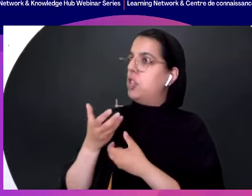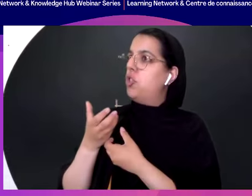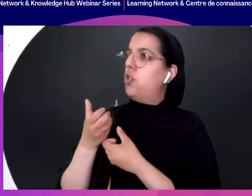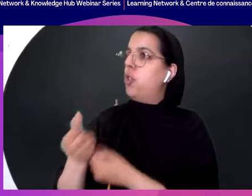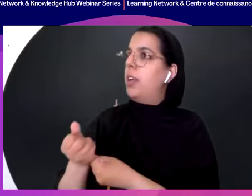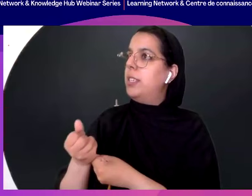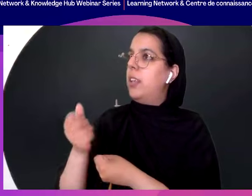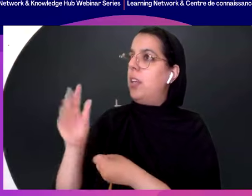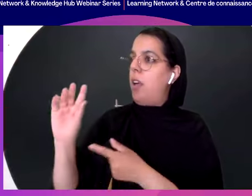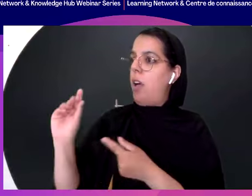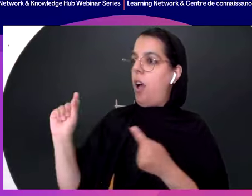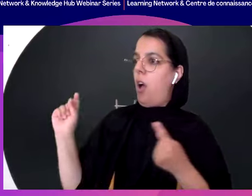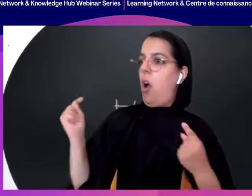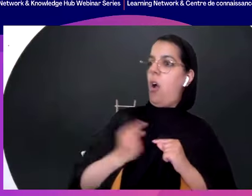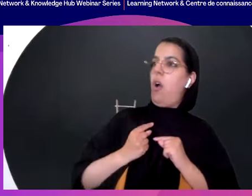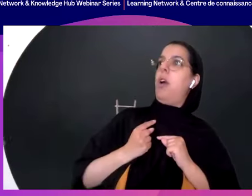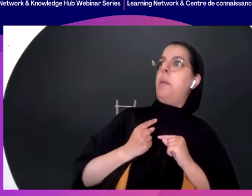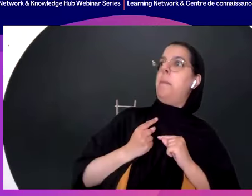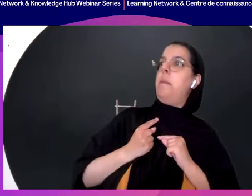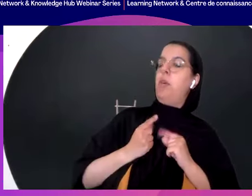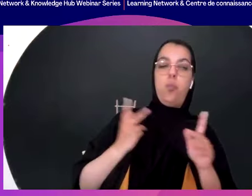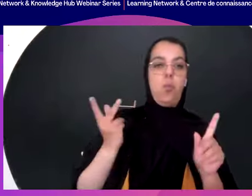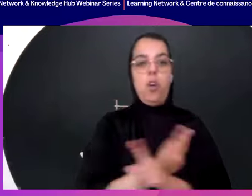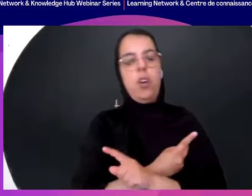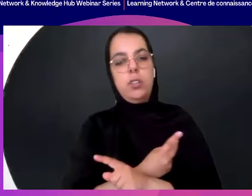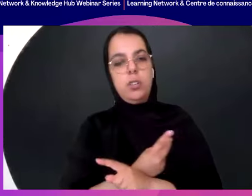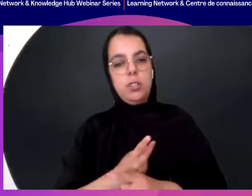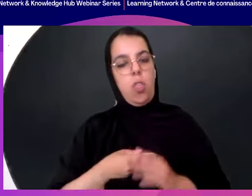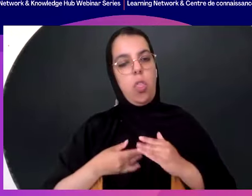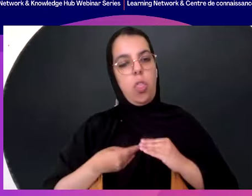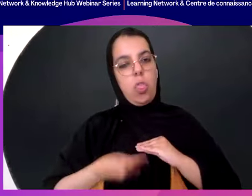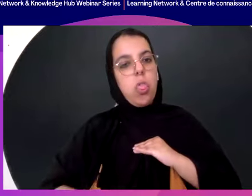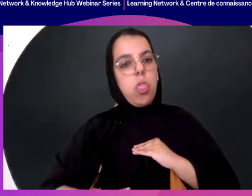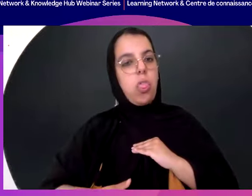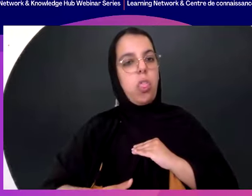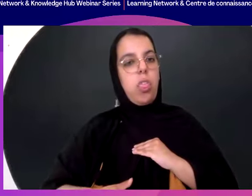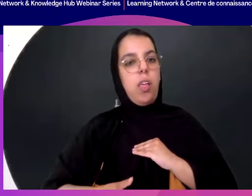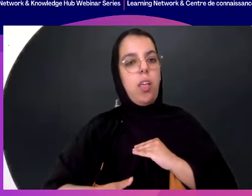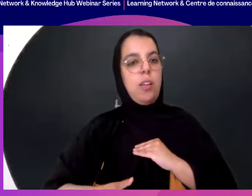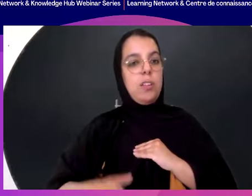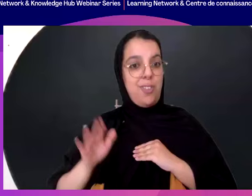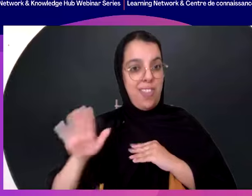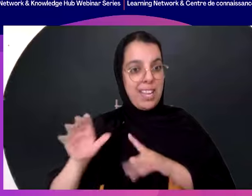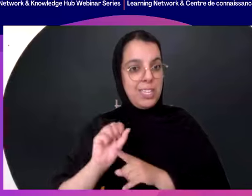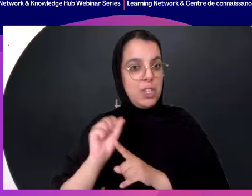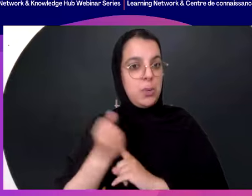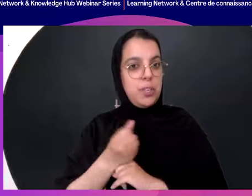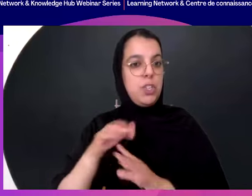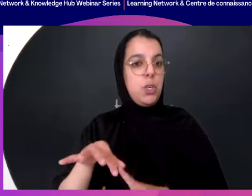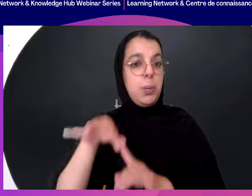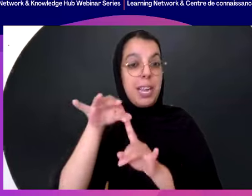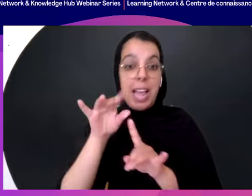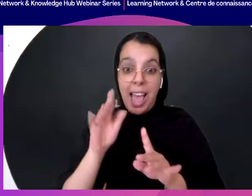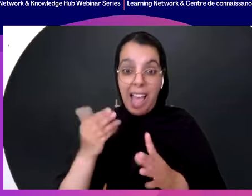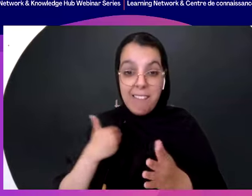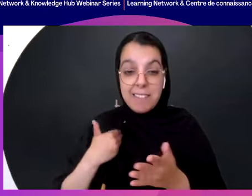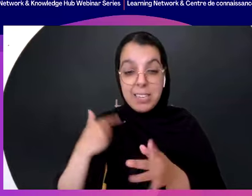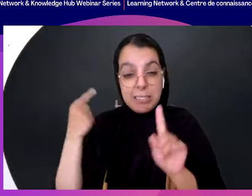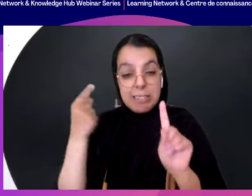the outcomes can be worse. So, we might expect some unique outcomes of that, but I'm not really sure of any research that has looked at it